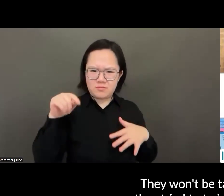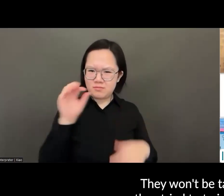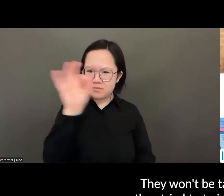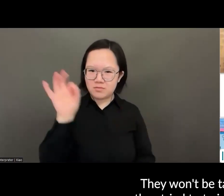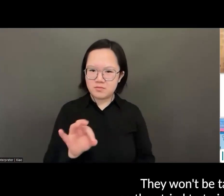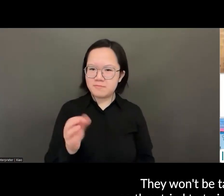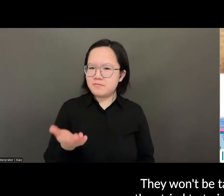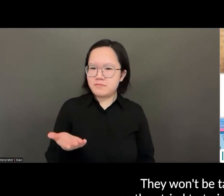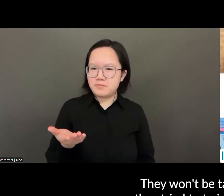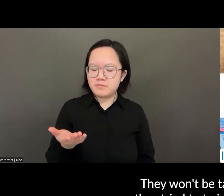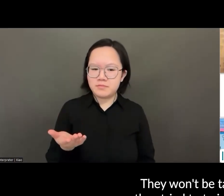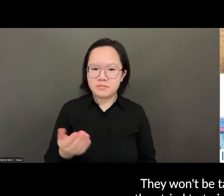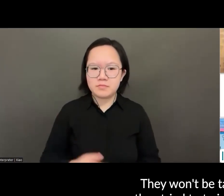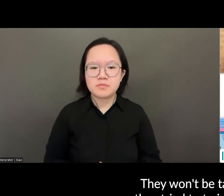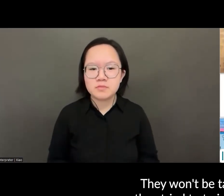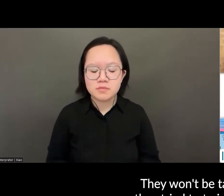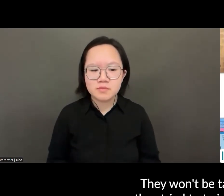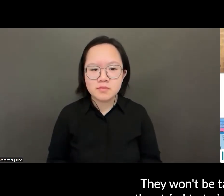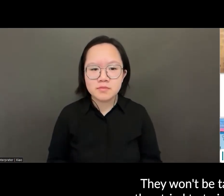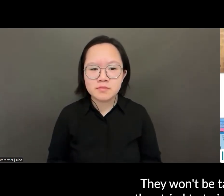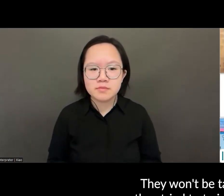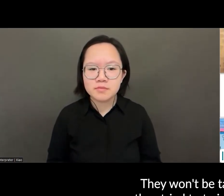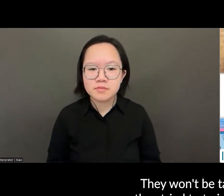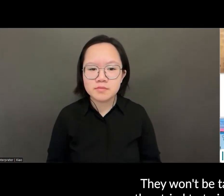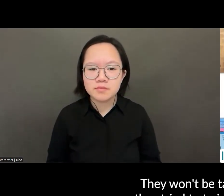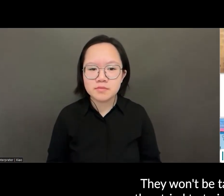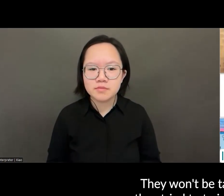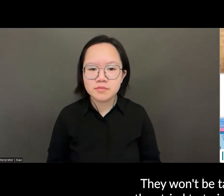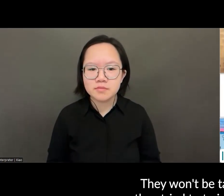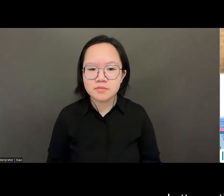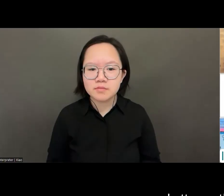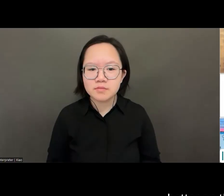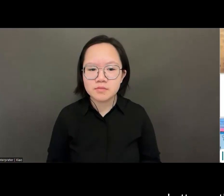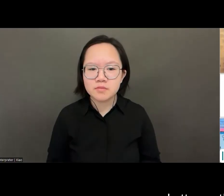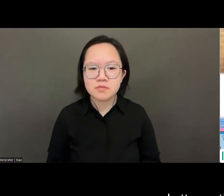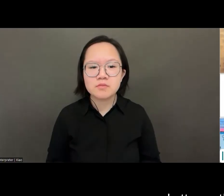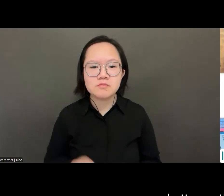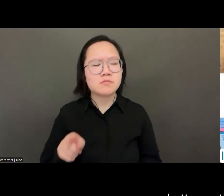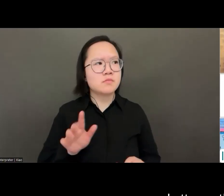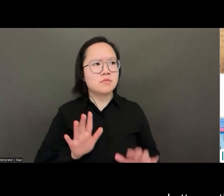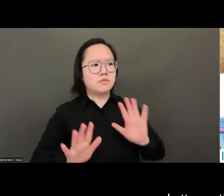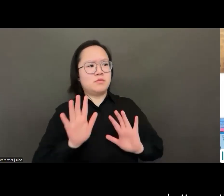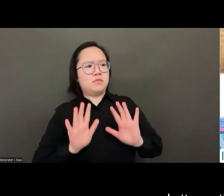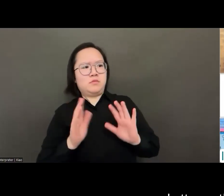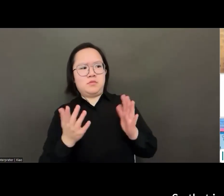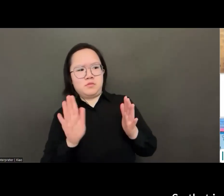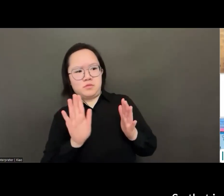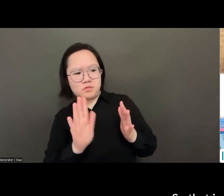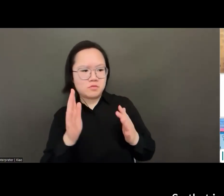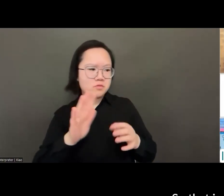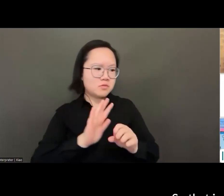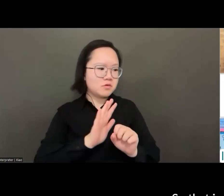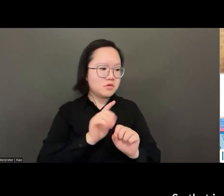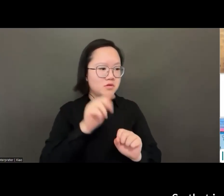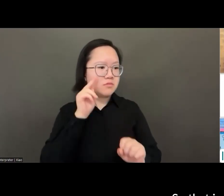So they tried to just to avoid it and get better on their own.